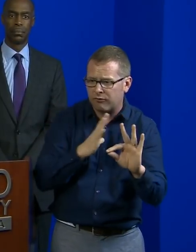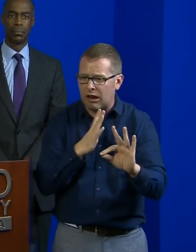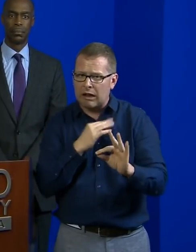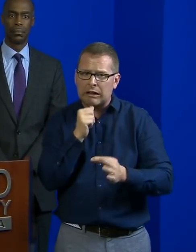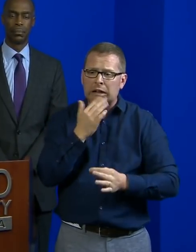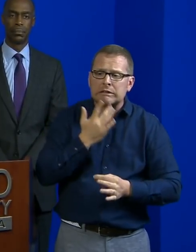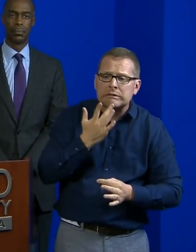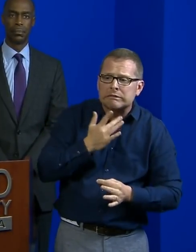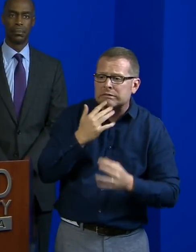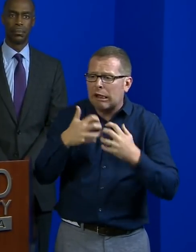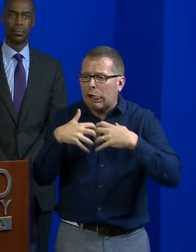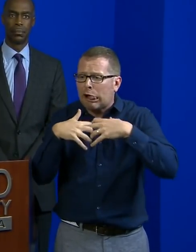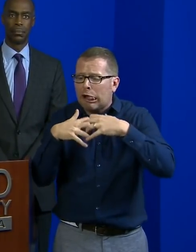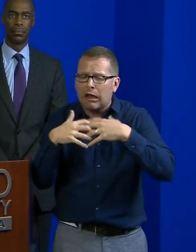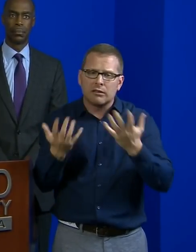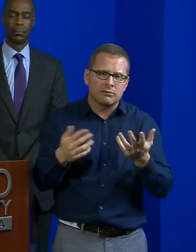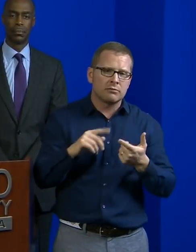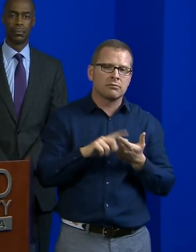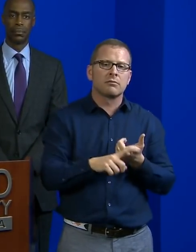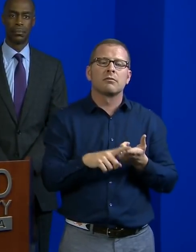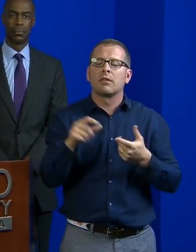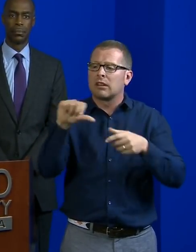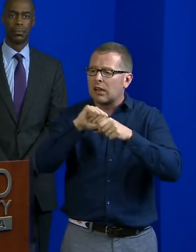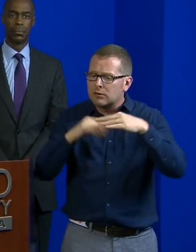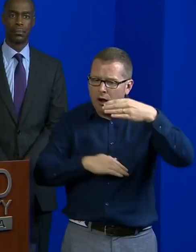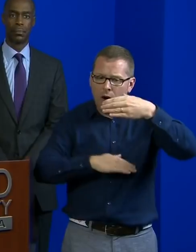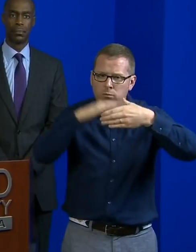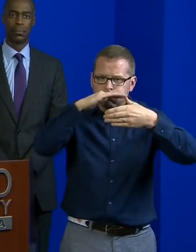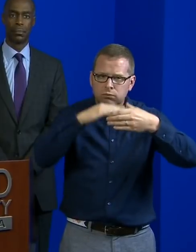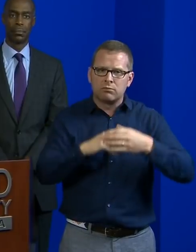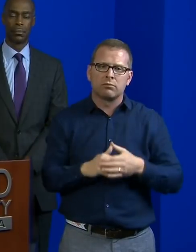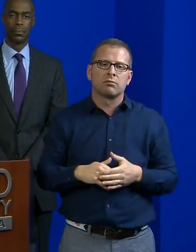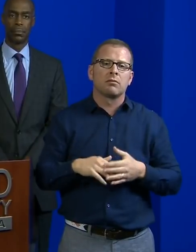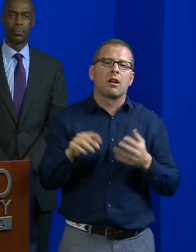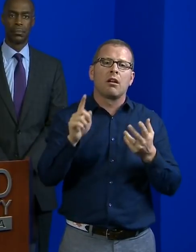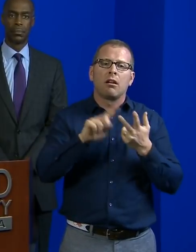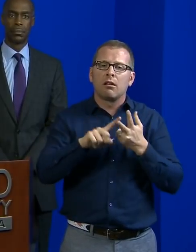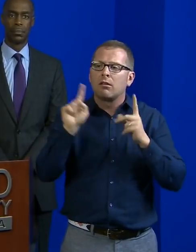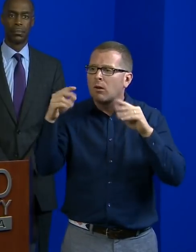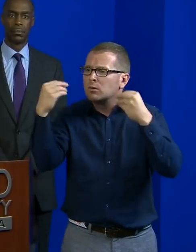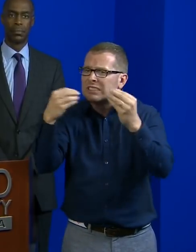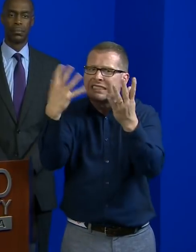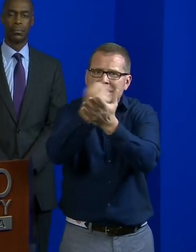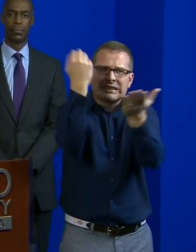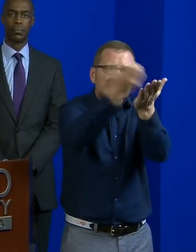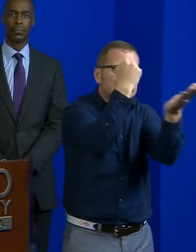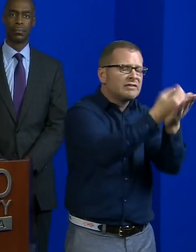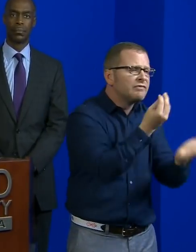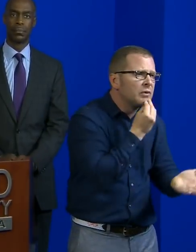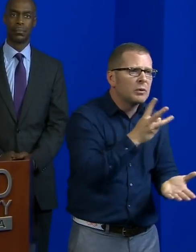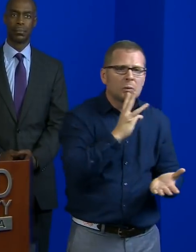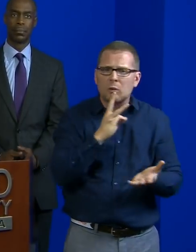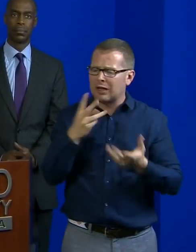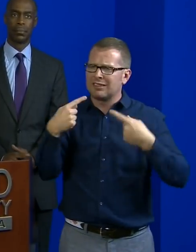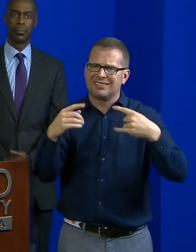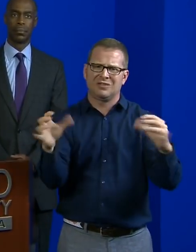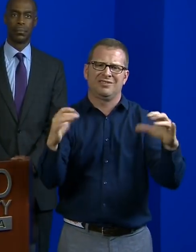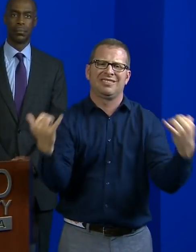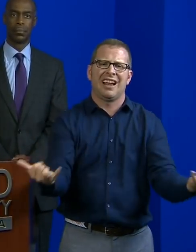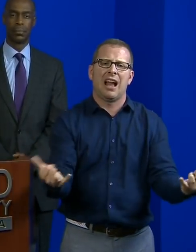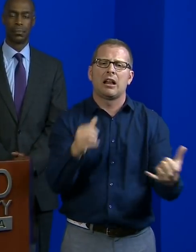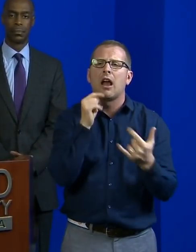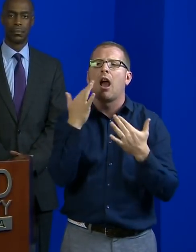and get your prescriptions, because you don't know when the next time you're going to be able to refill is. We ask you to be aware of price